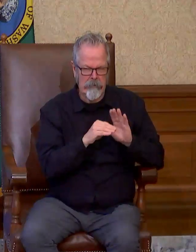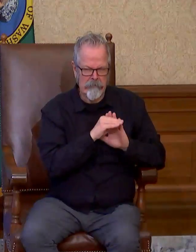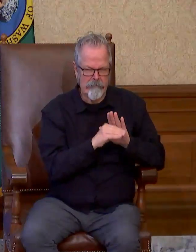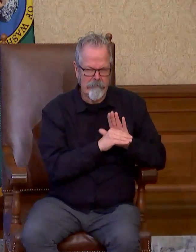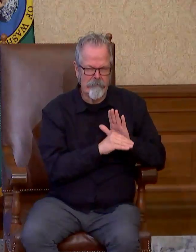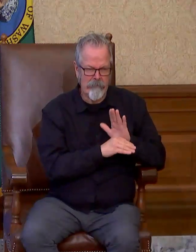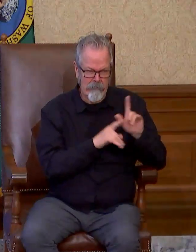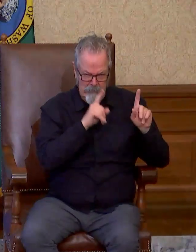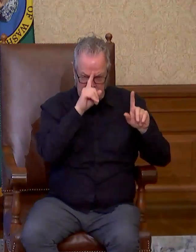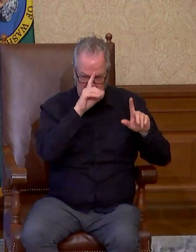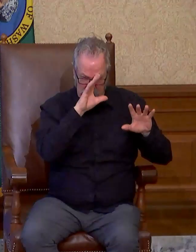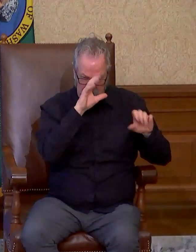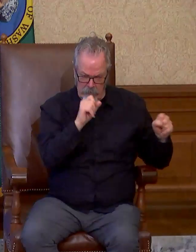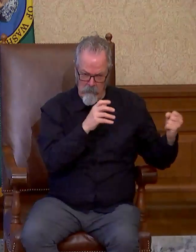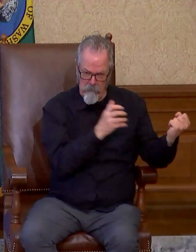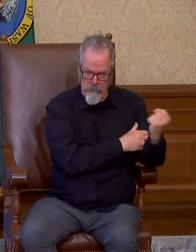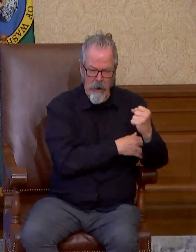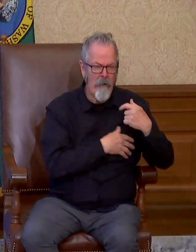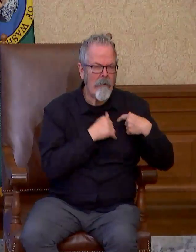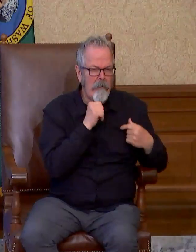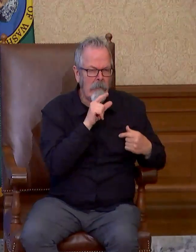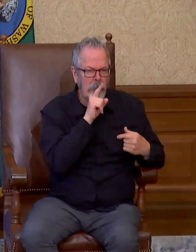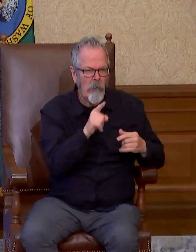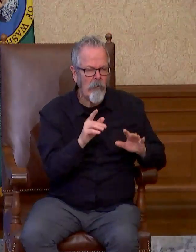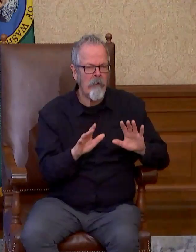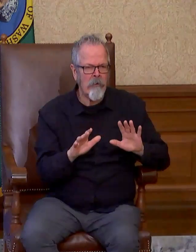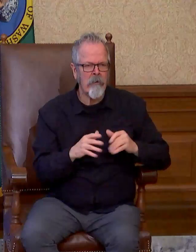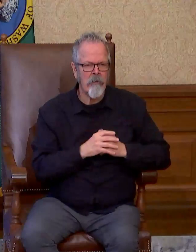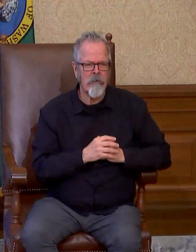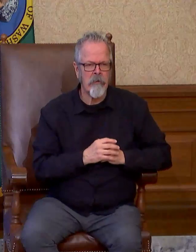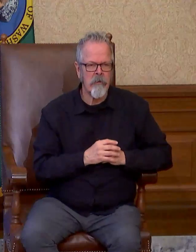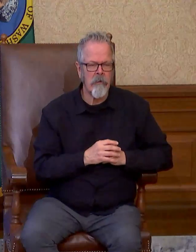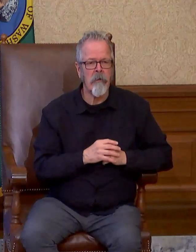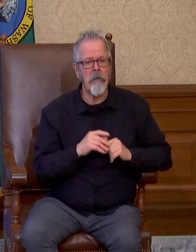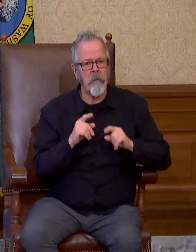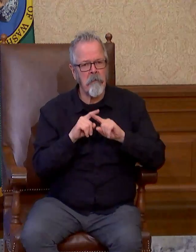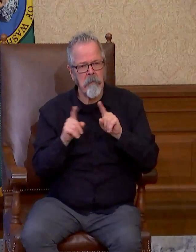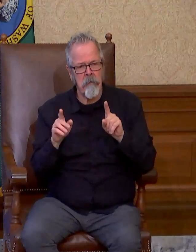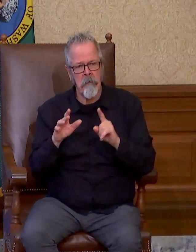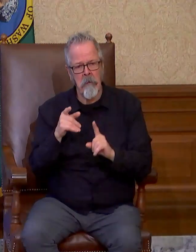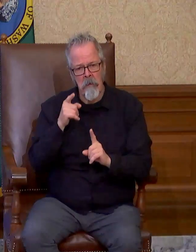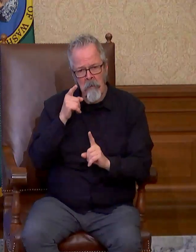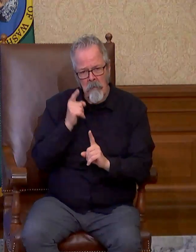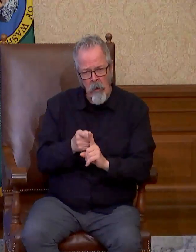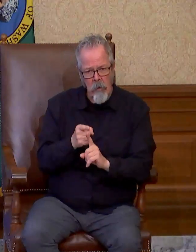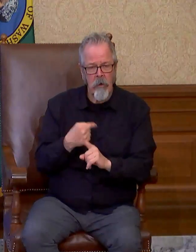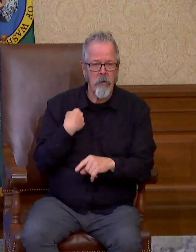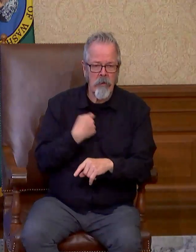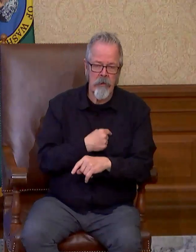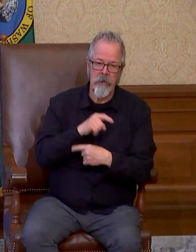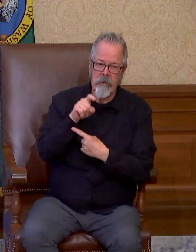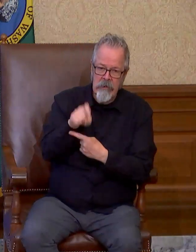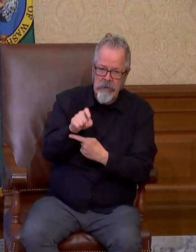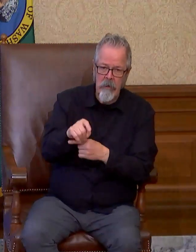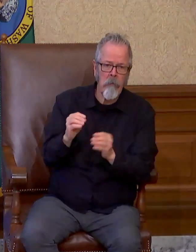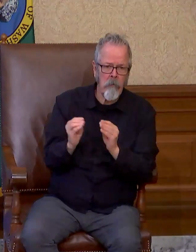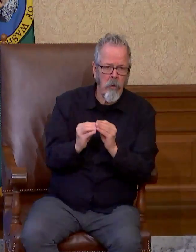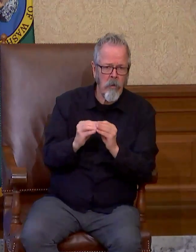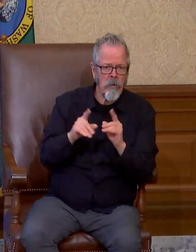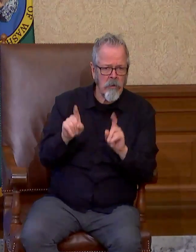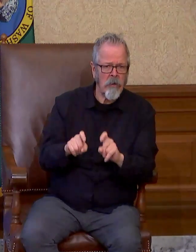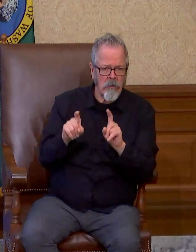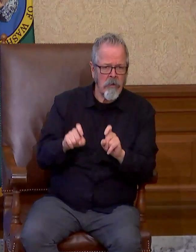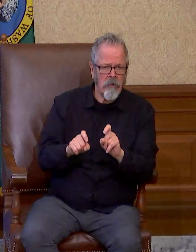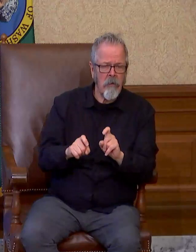these hard-working workers that are working in very, very tight quarters, frankly, and very difficult work to begin with,